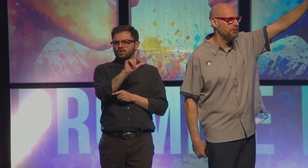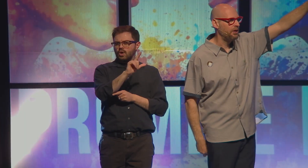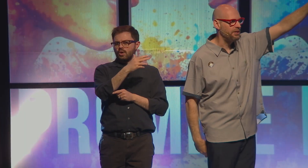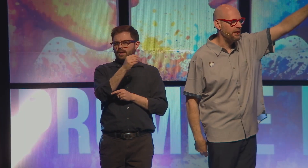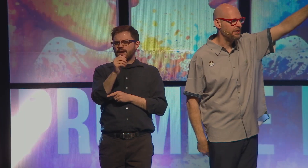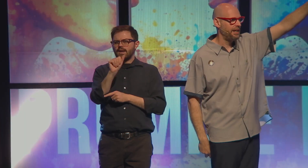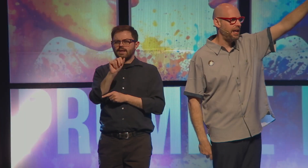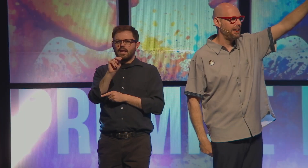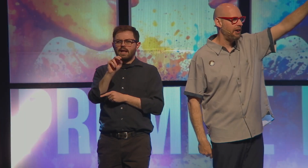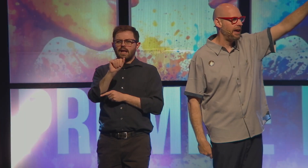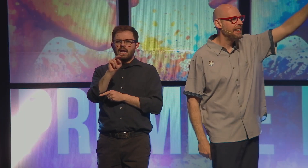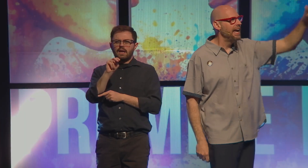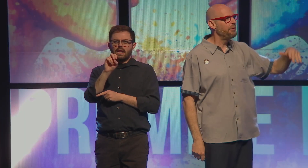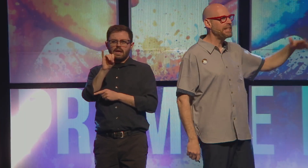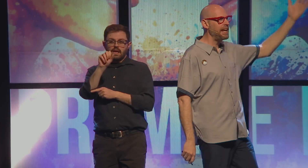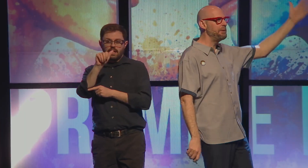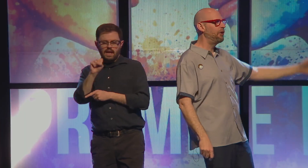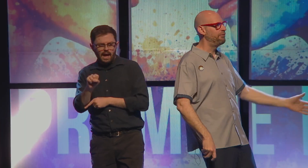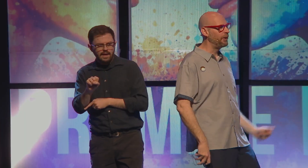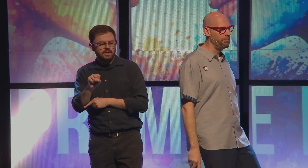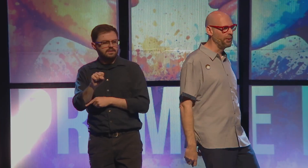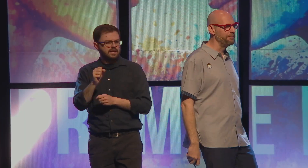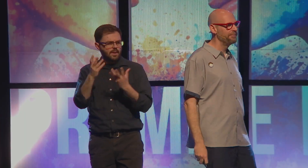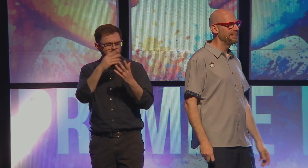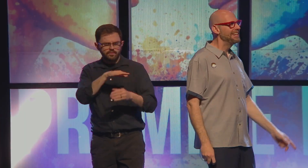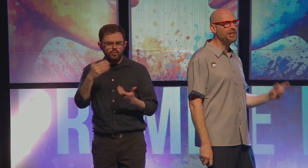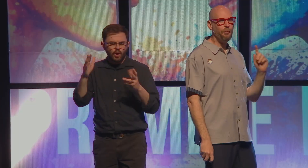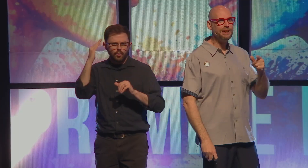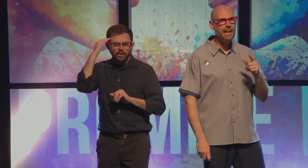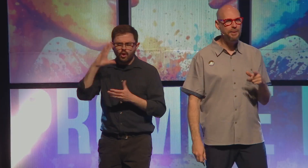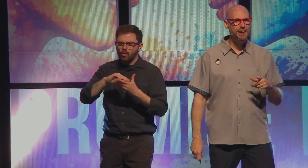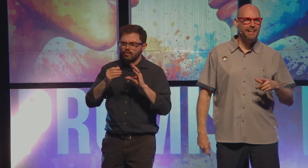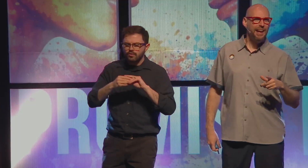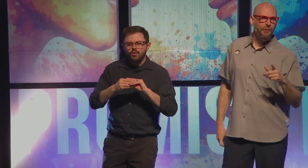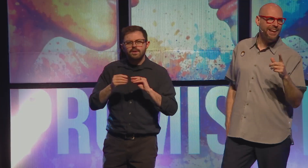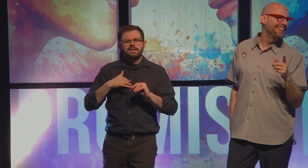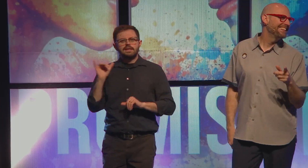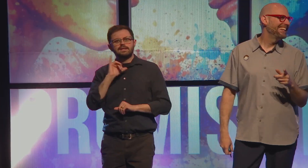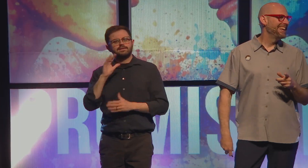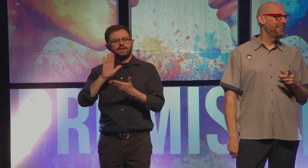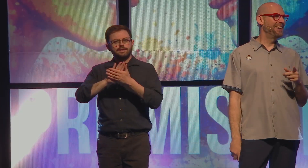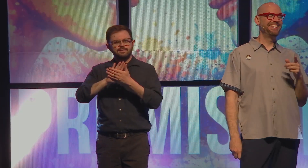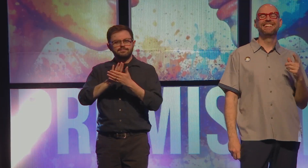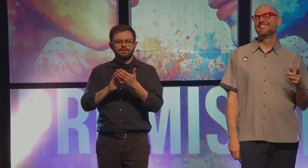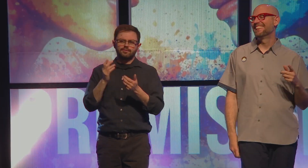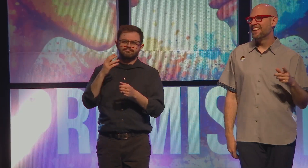Sunday school on you here today, all right? I wish I had a big old felt board. Do you know, one time